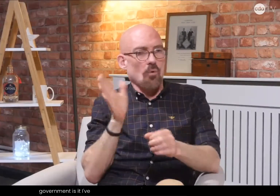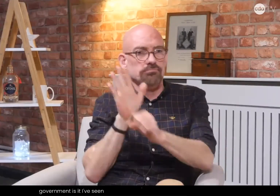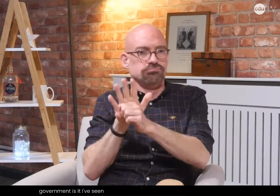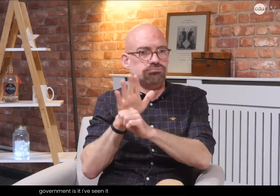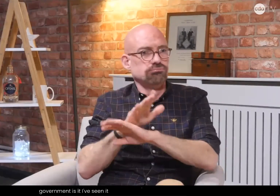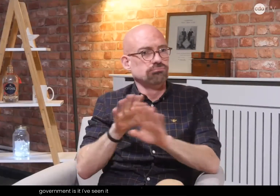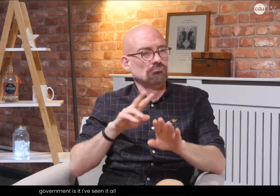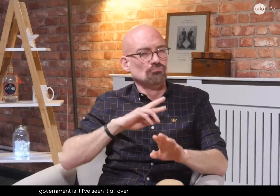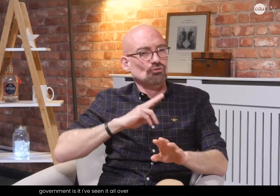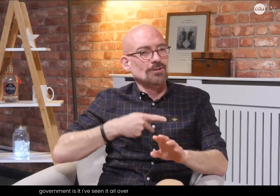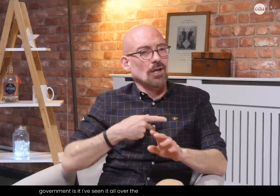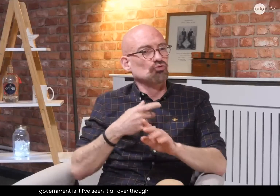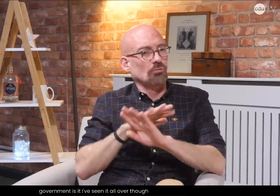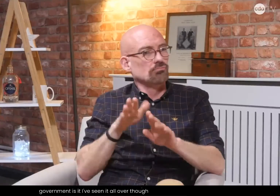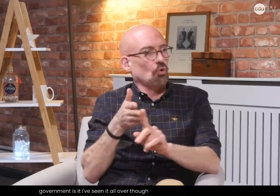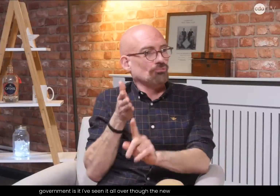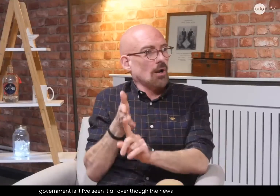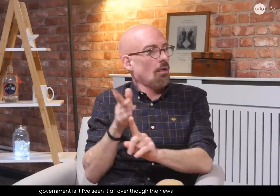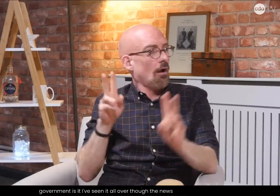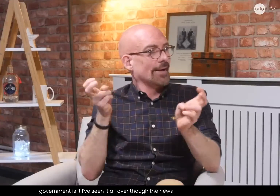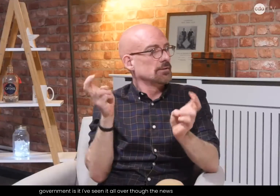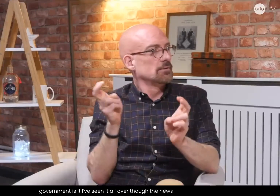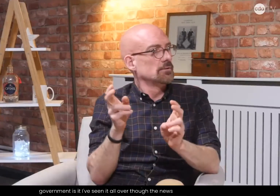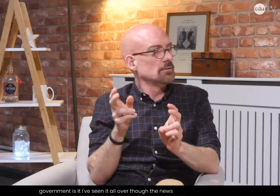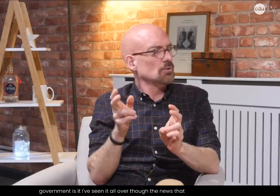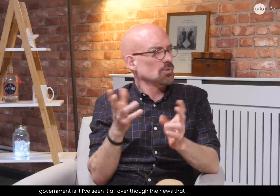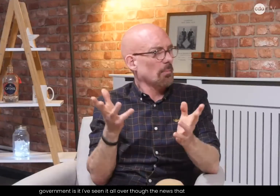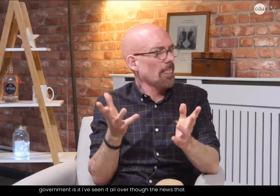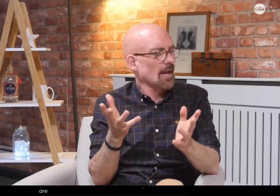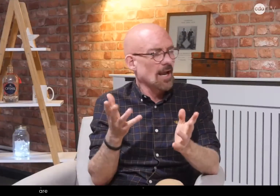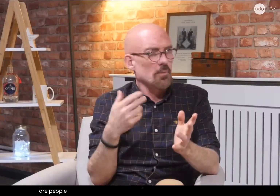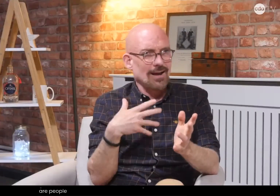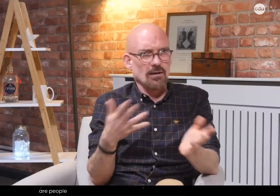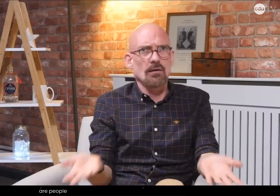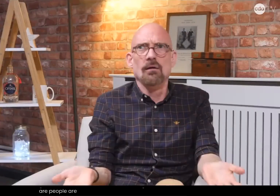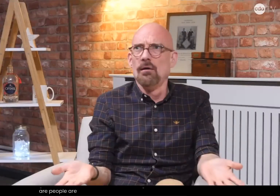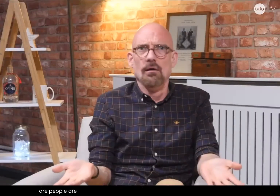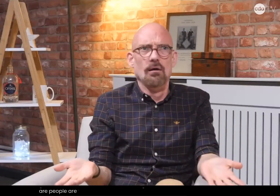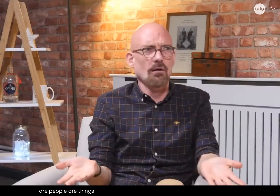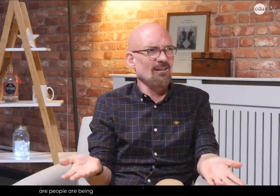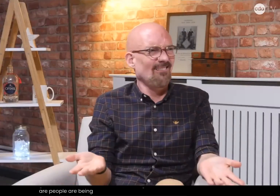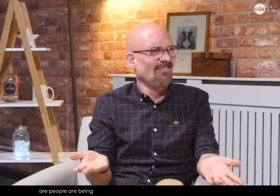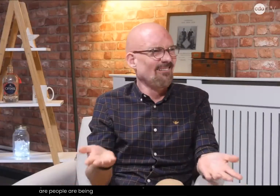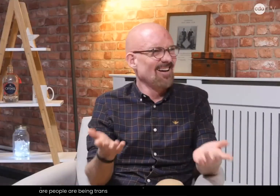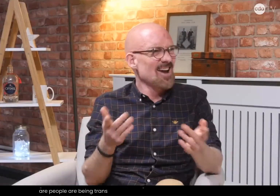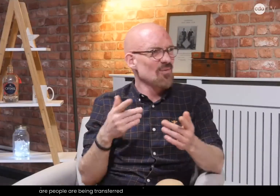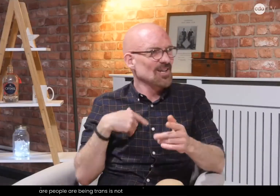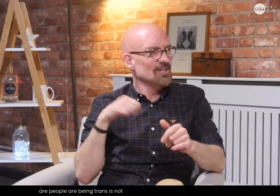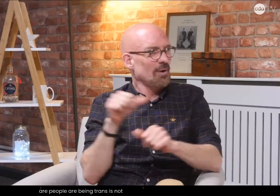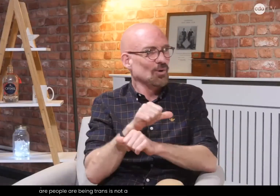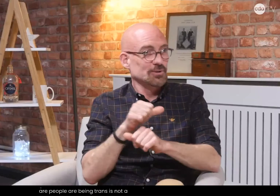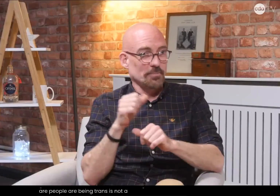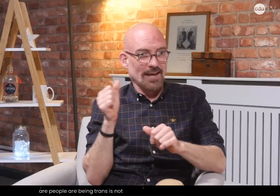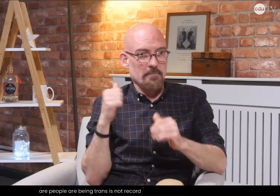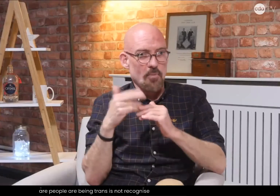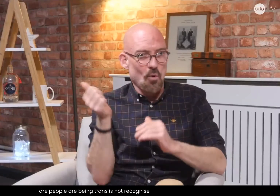the news, that people are seeing trans as not a recognised